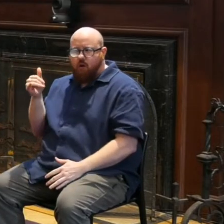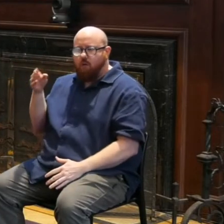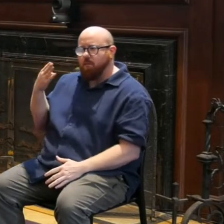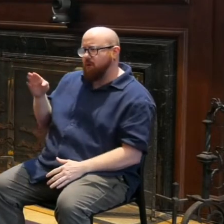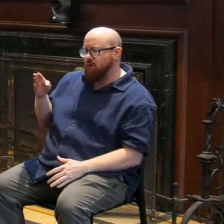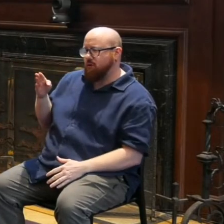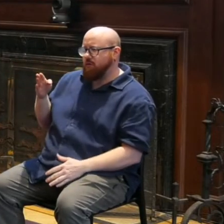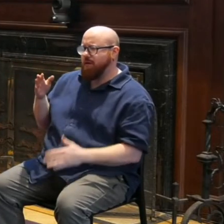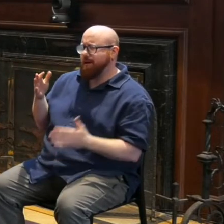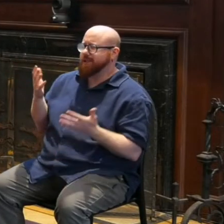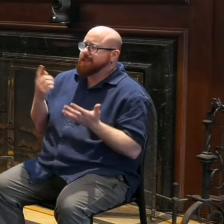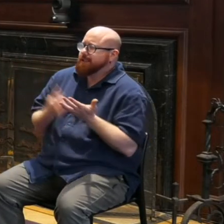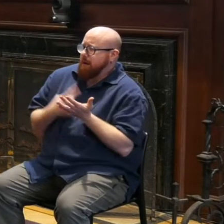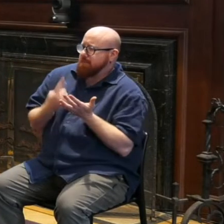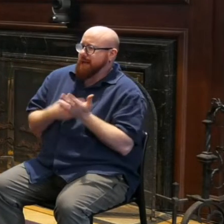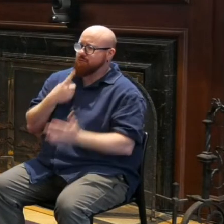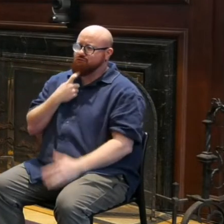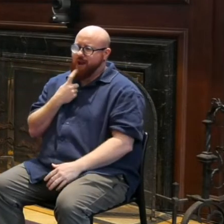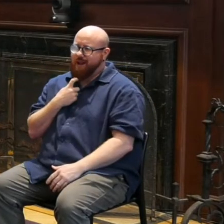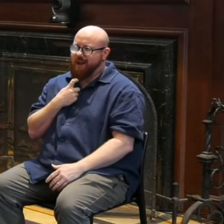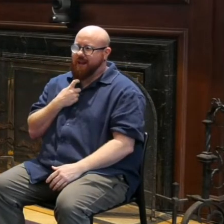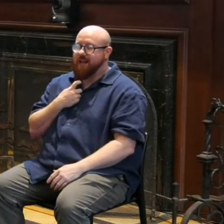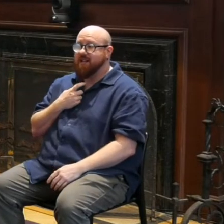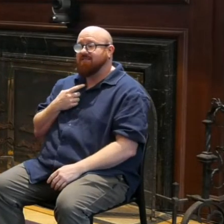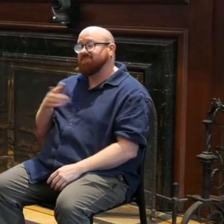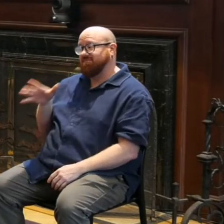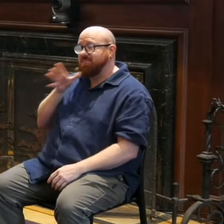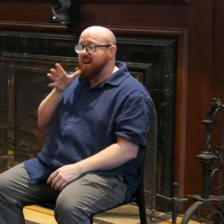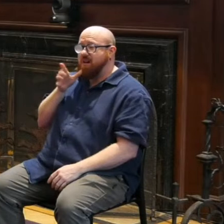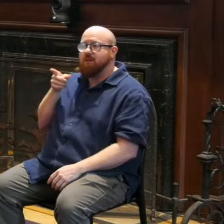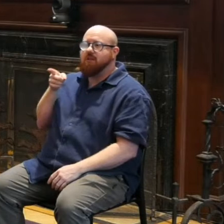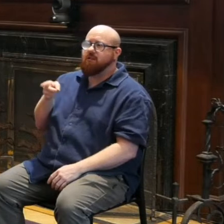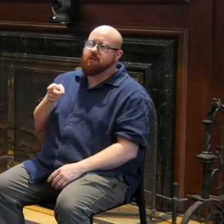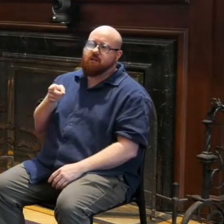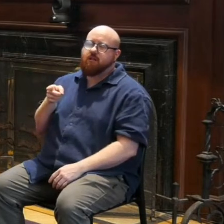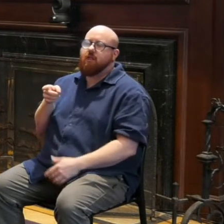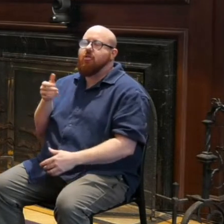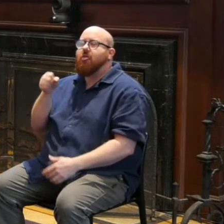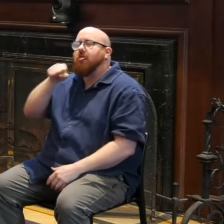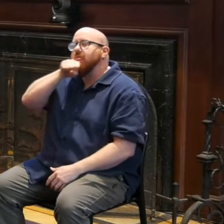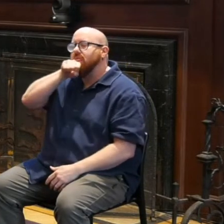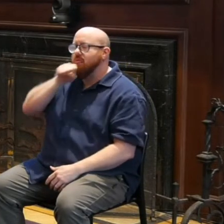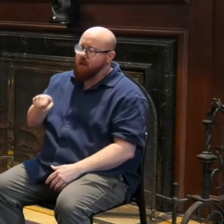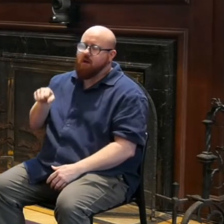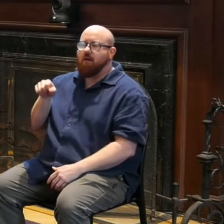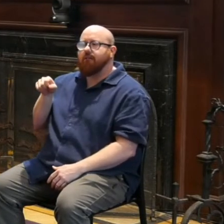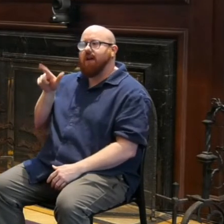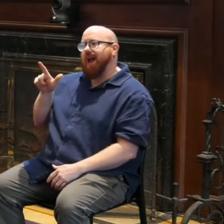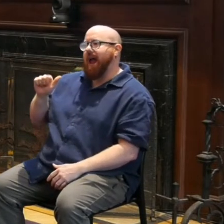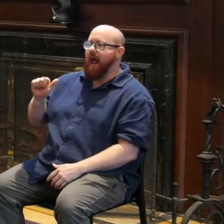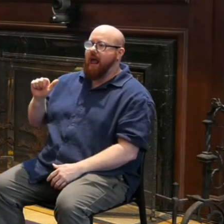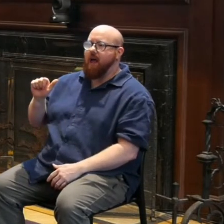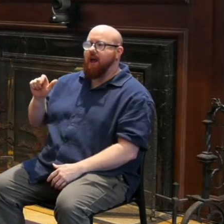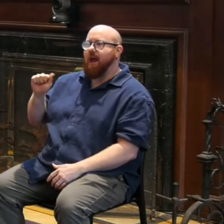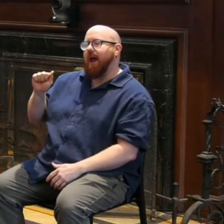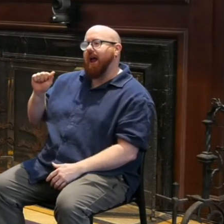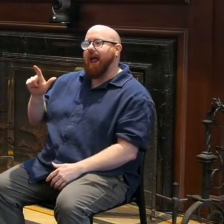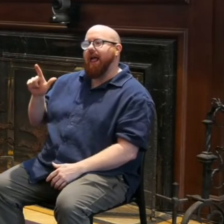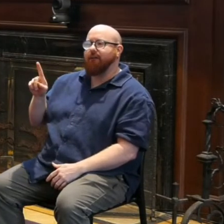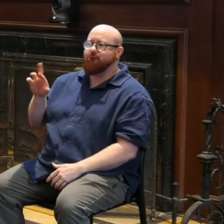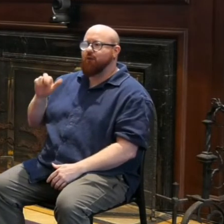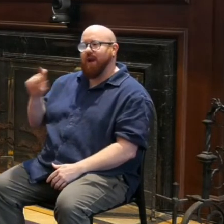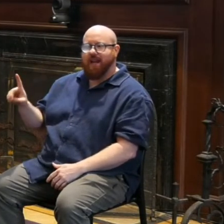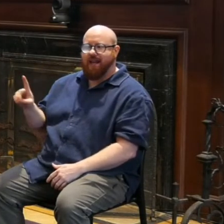red. Mom worshipped Alfred Dunner, adored his drip dries. She even whispered his name